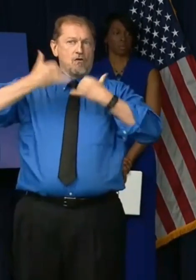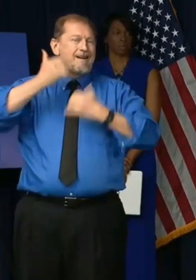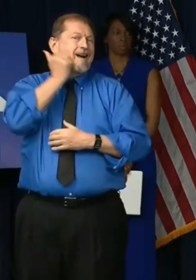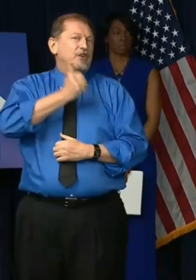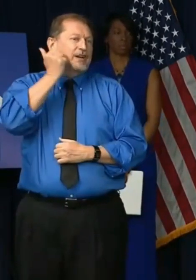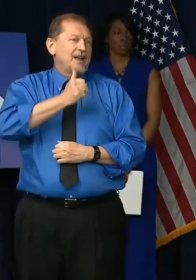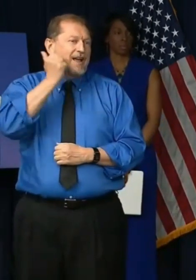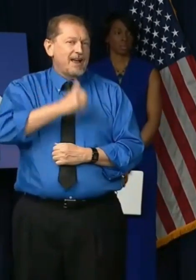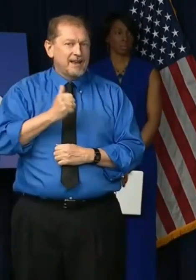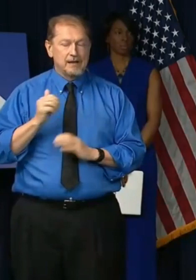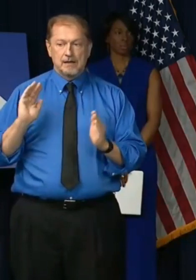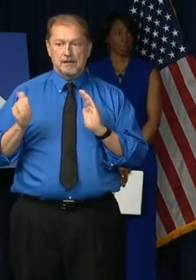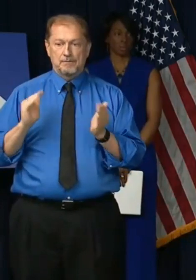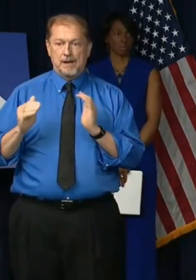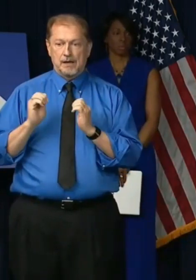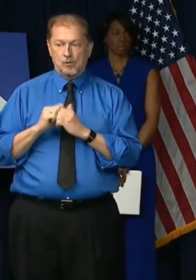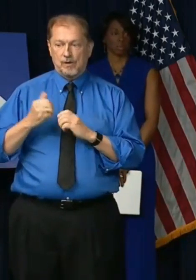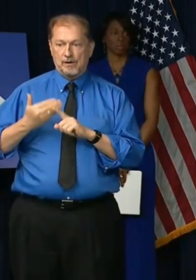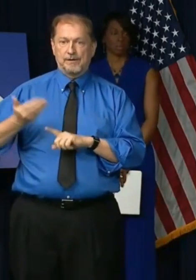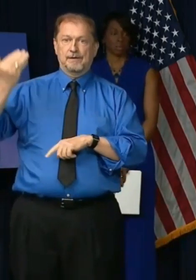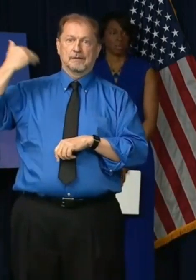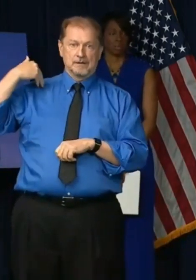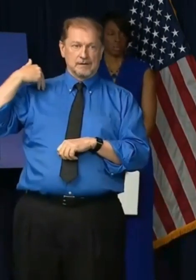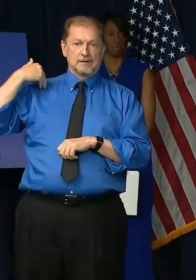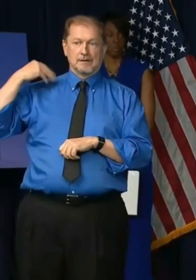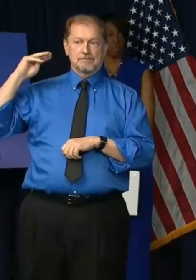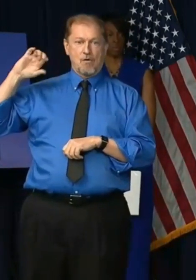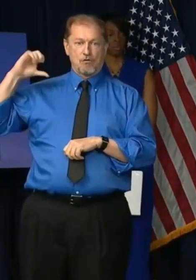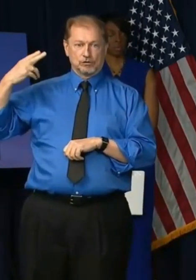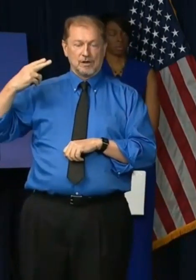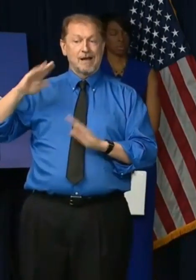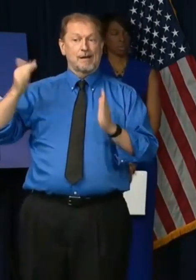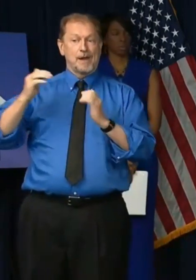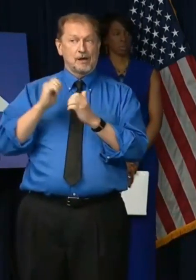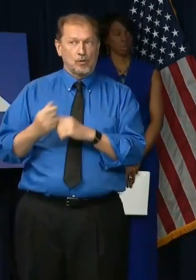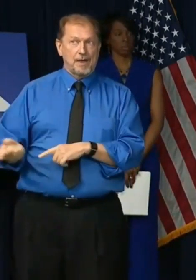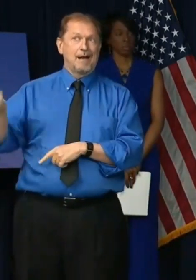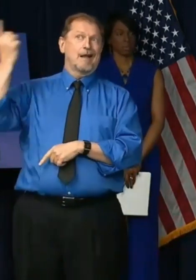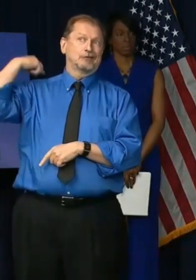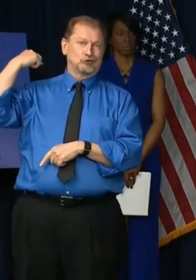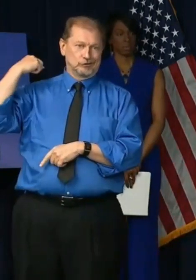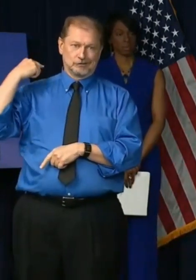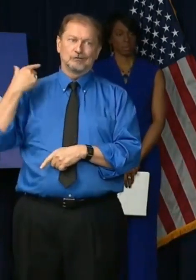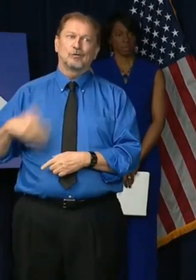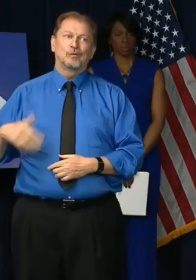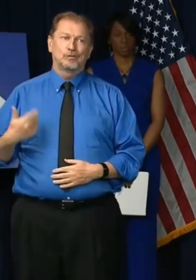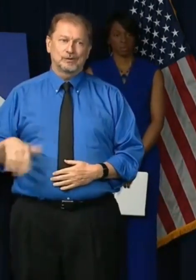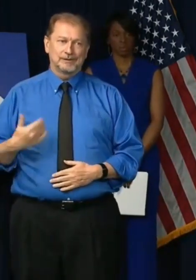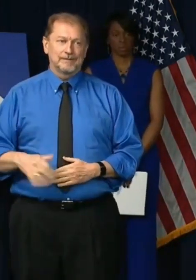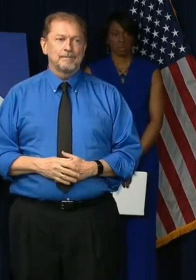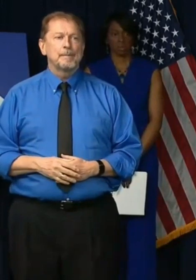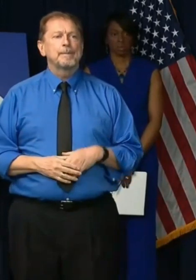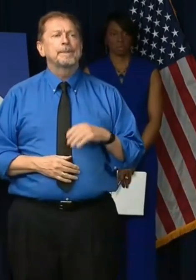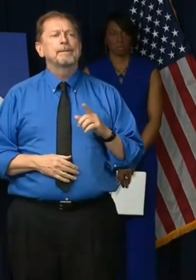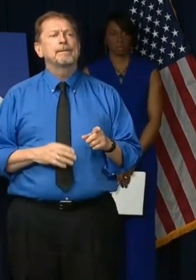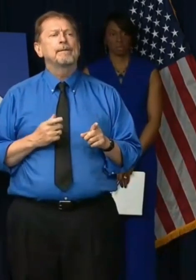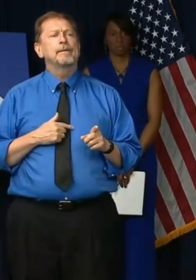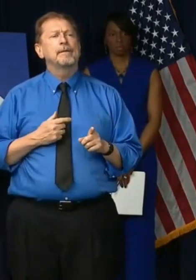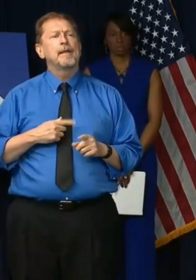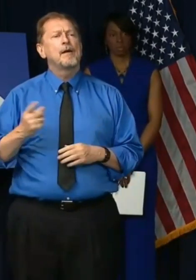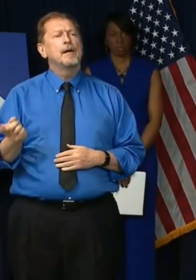that we were doing at the beginning of this, let alone last year where it's an even larger multiple. This question comes from Samantha